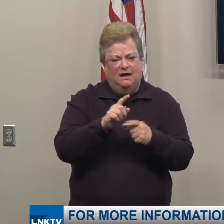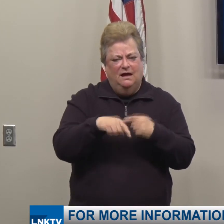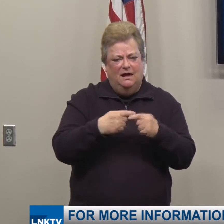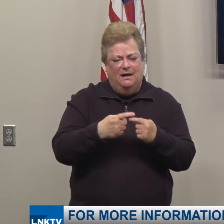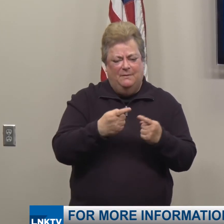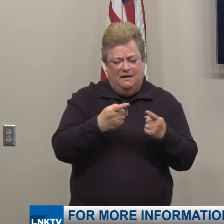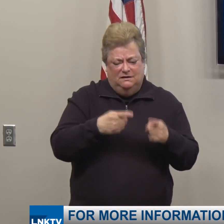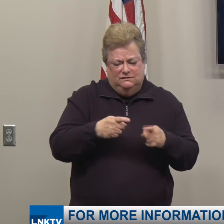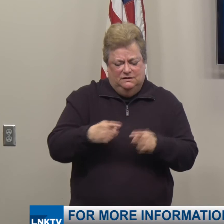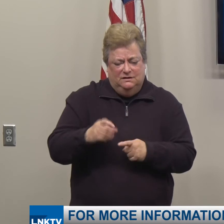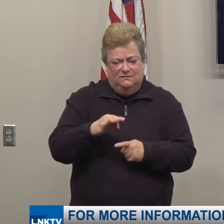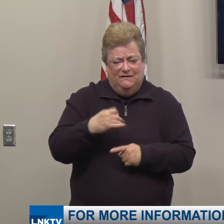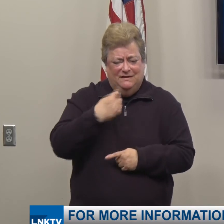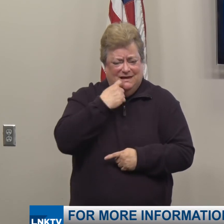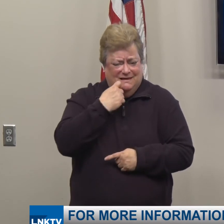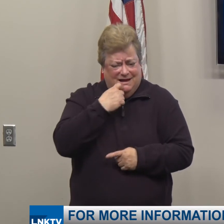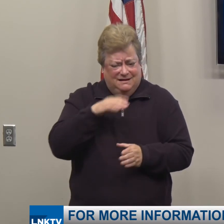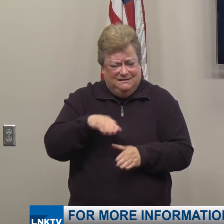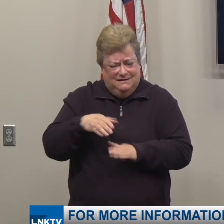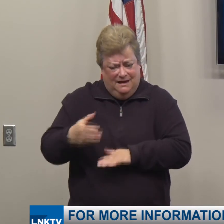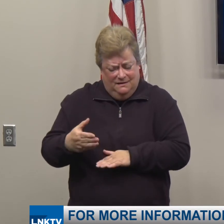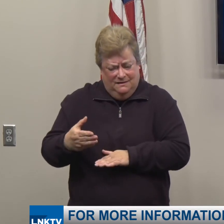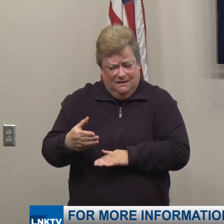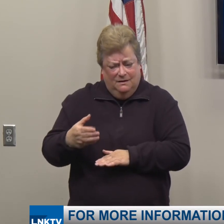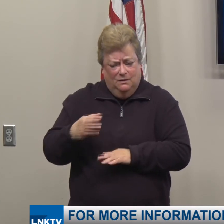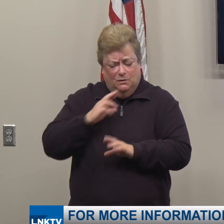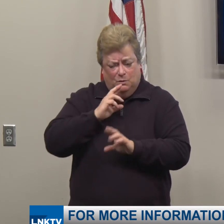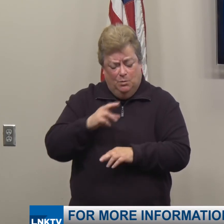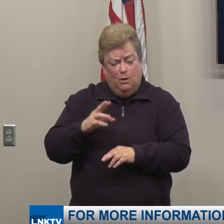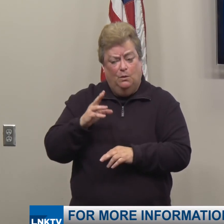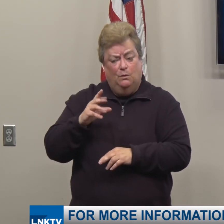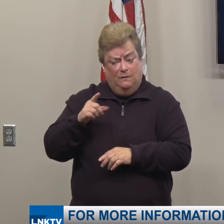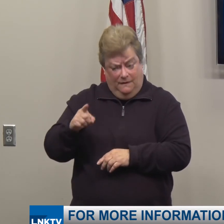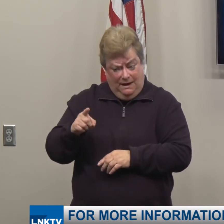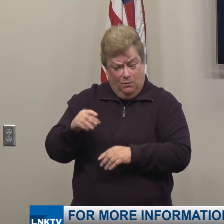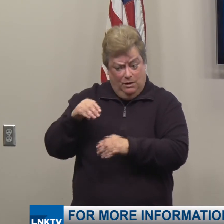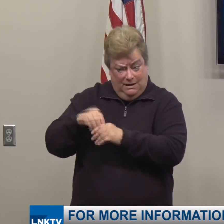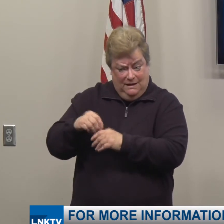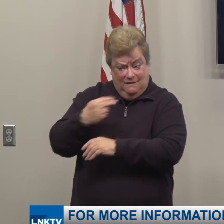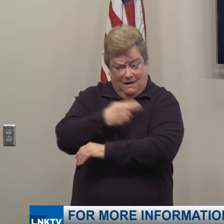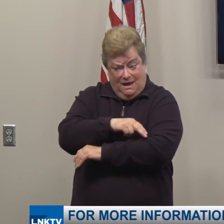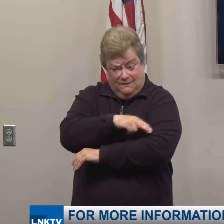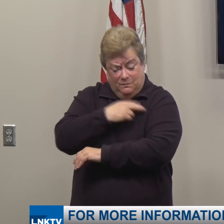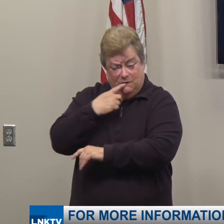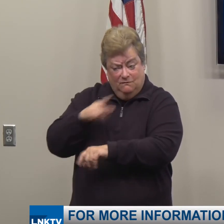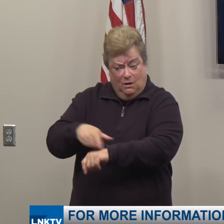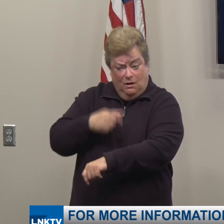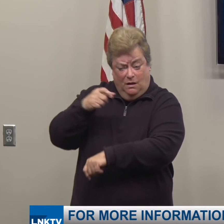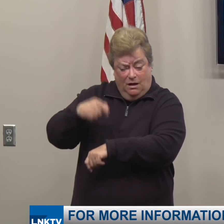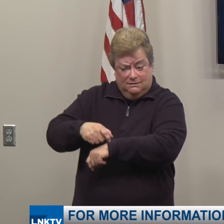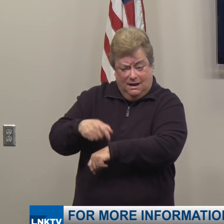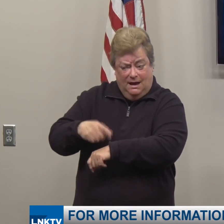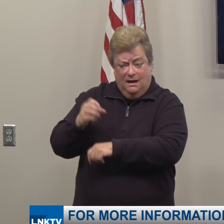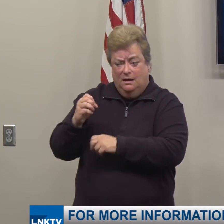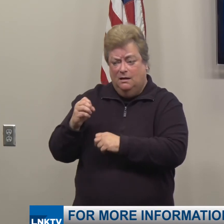the latest death report? Were they a hospitalized case for a long period of time?